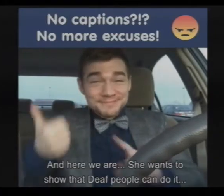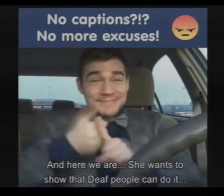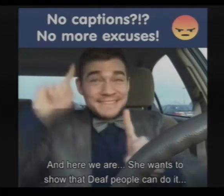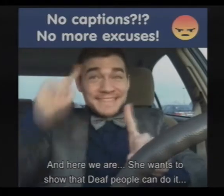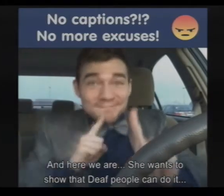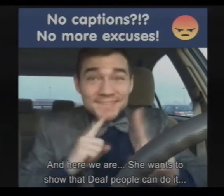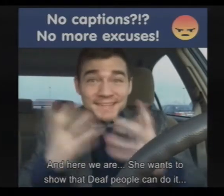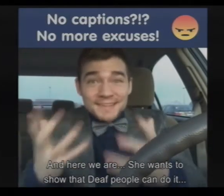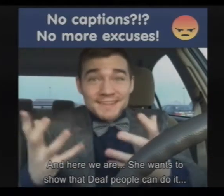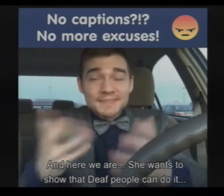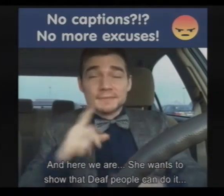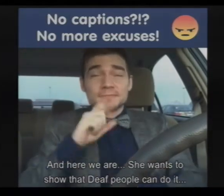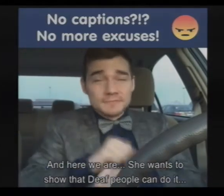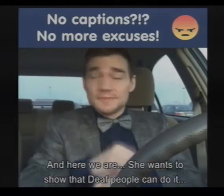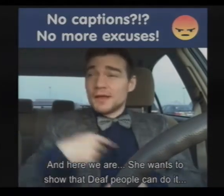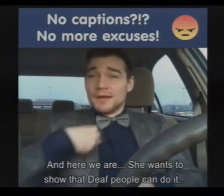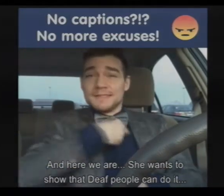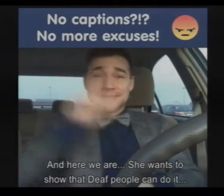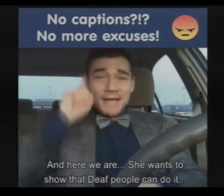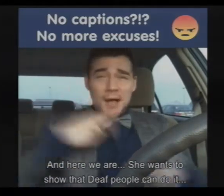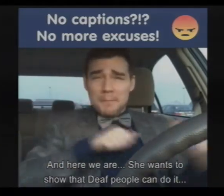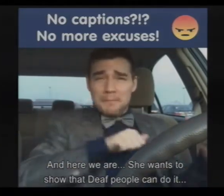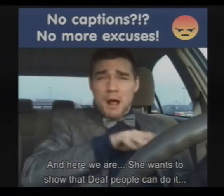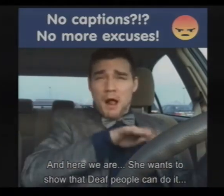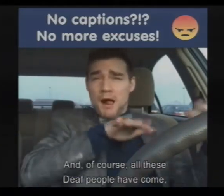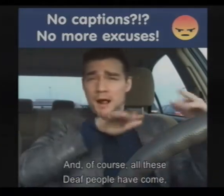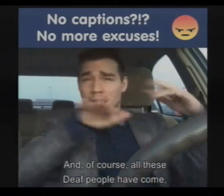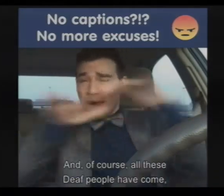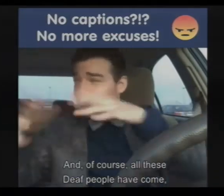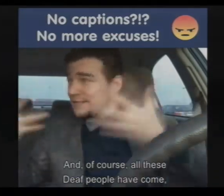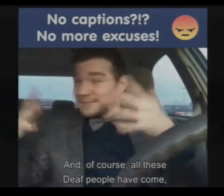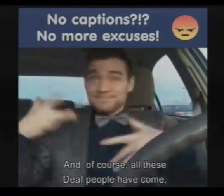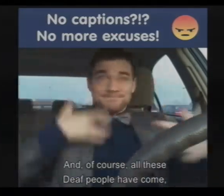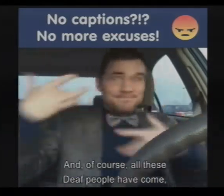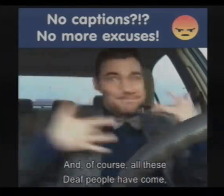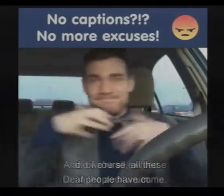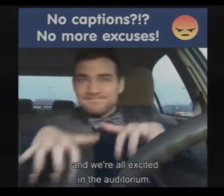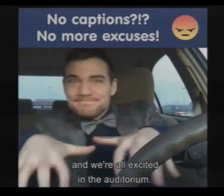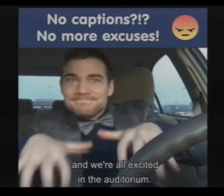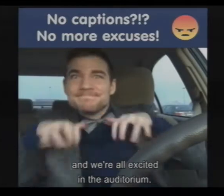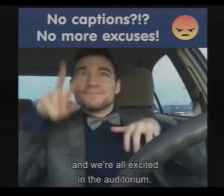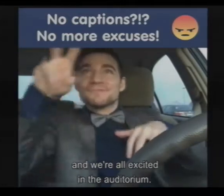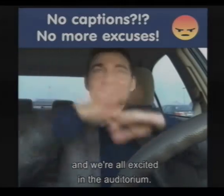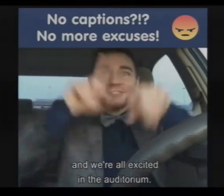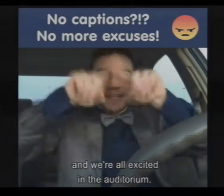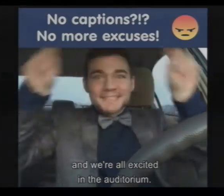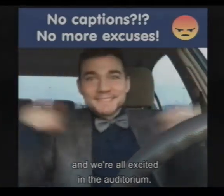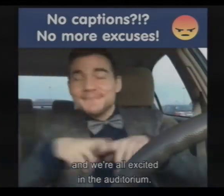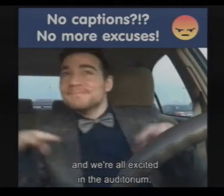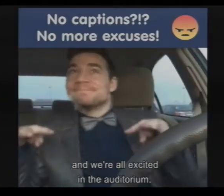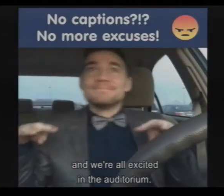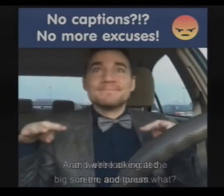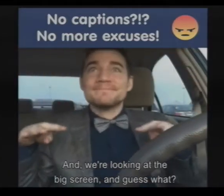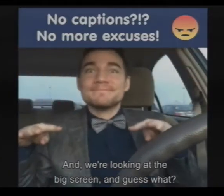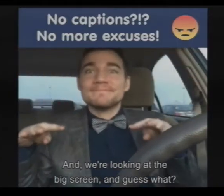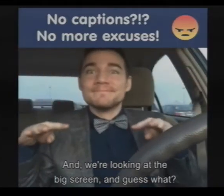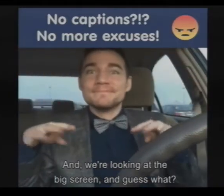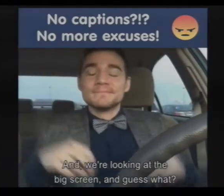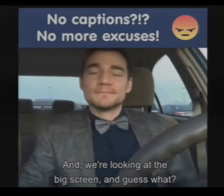here we are, there's all these, she wants to show that deaf people can do it. And of course, all these deaf people have come, and we're all excited in the auditorium, and we're looking at the big